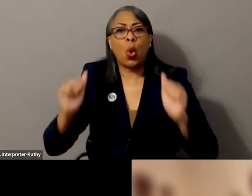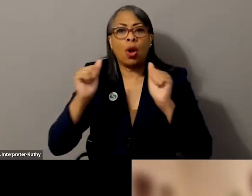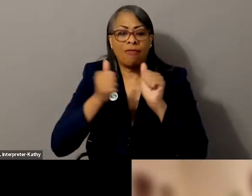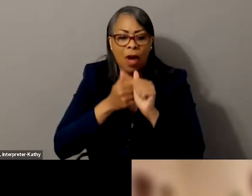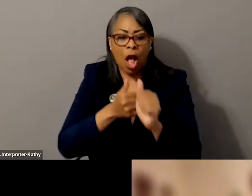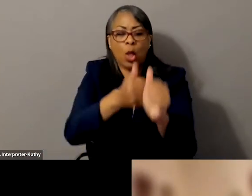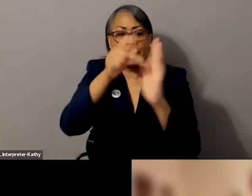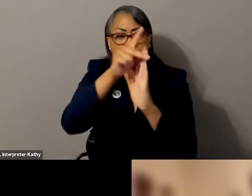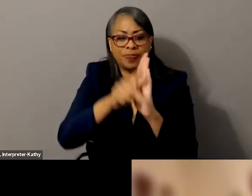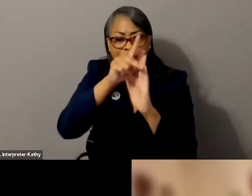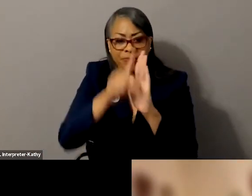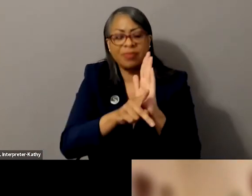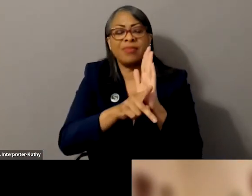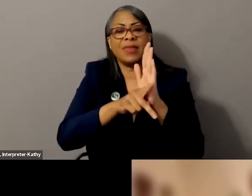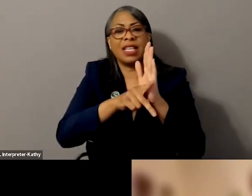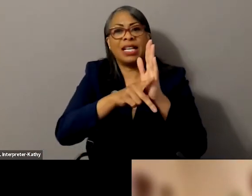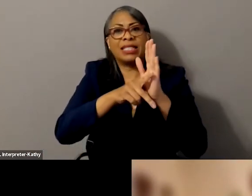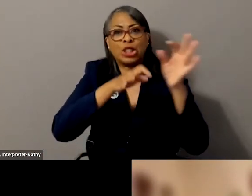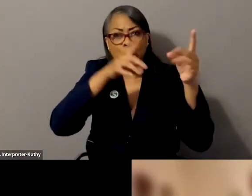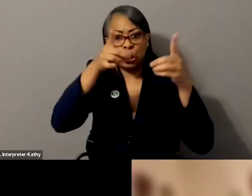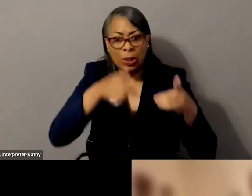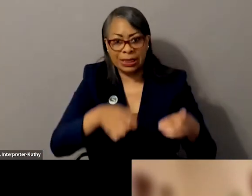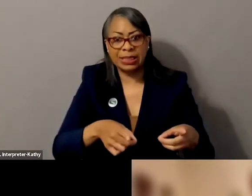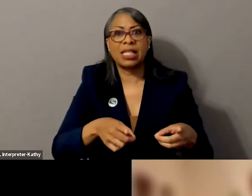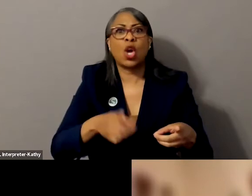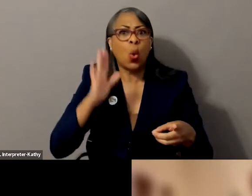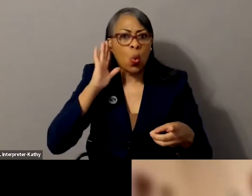and directives. It will take us all.